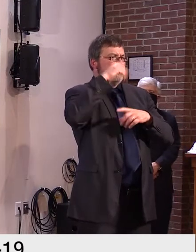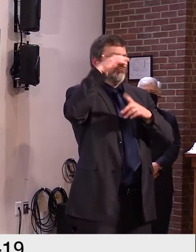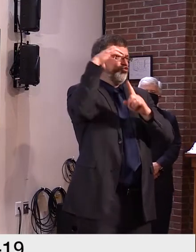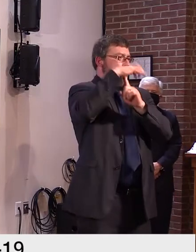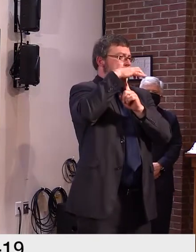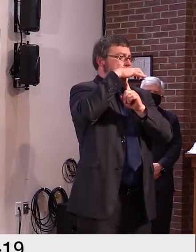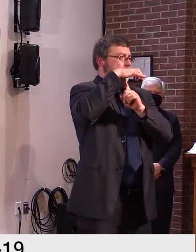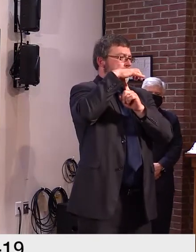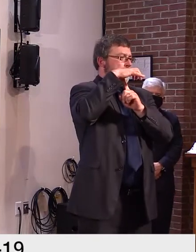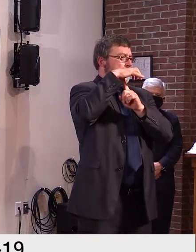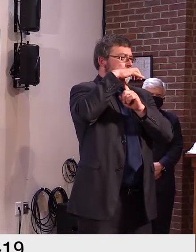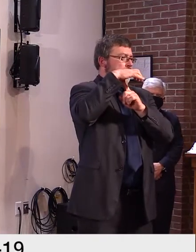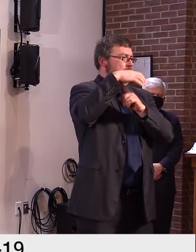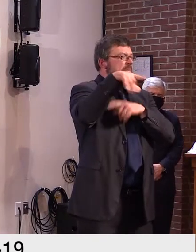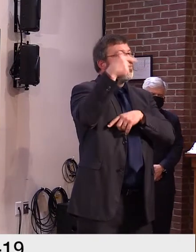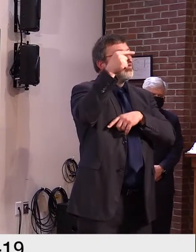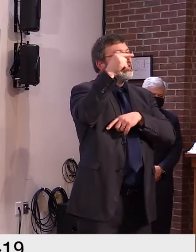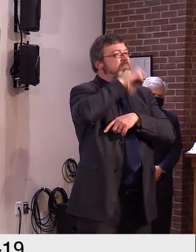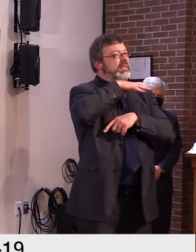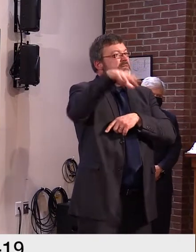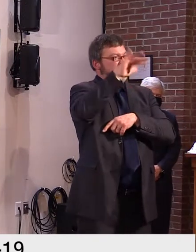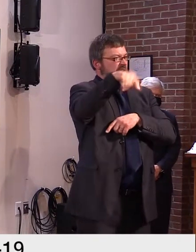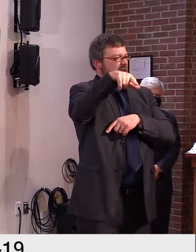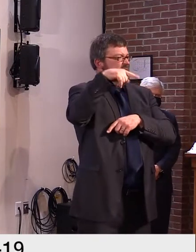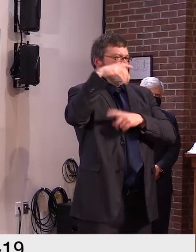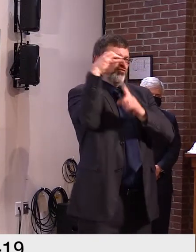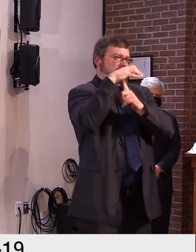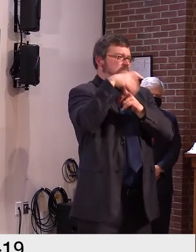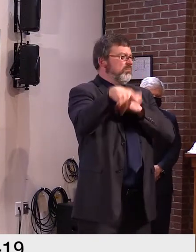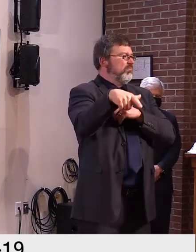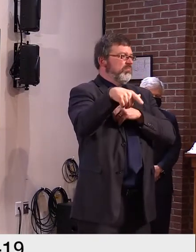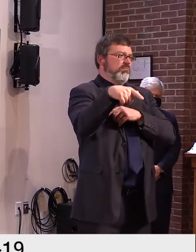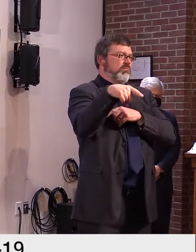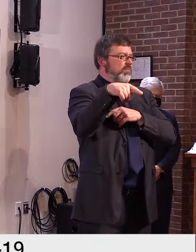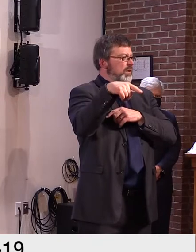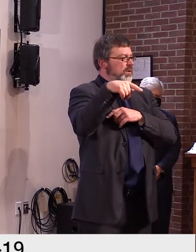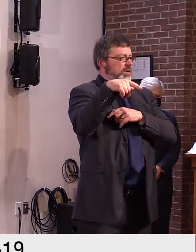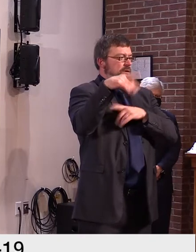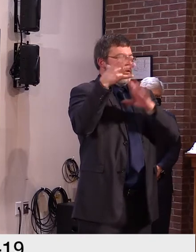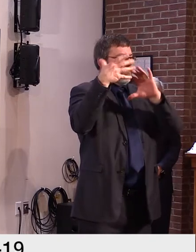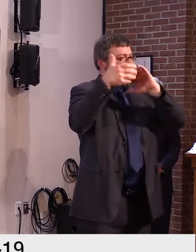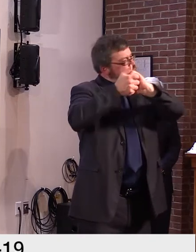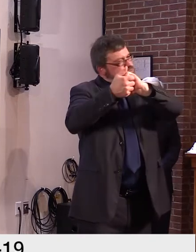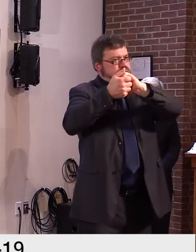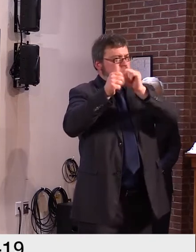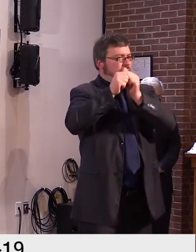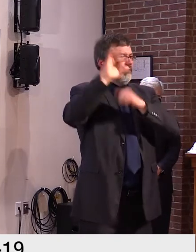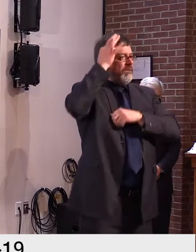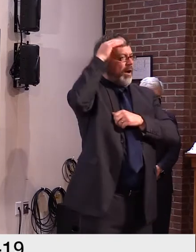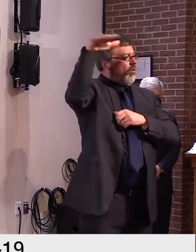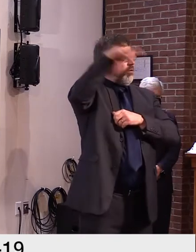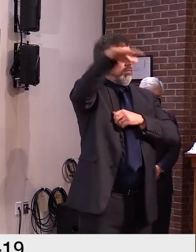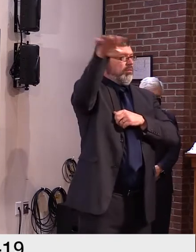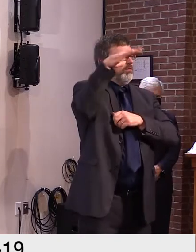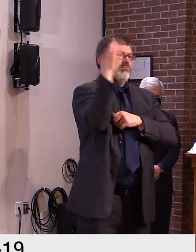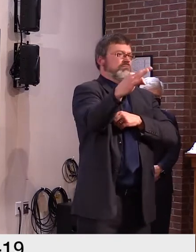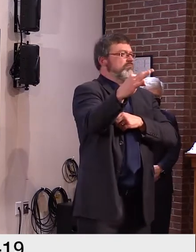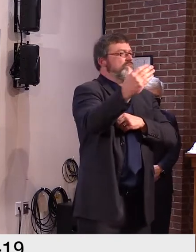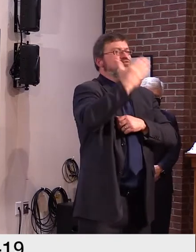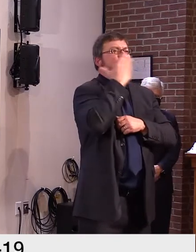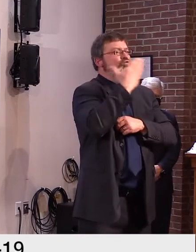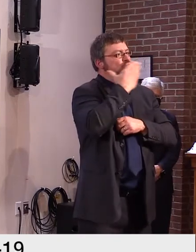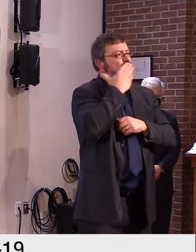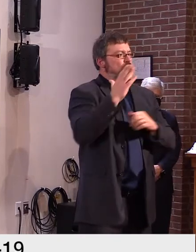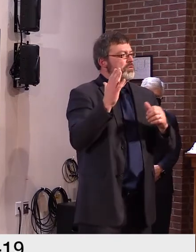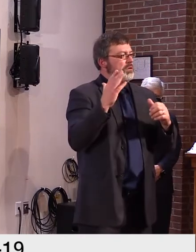hand in hand with our federal partners in performing some of those functions. So I think we